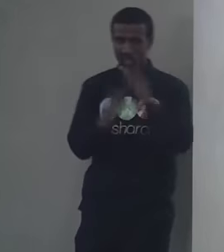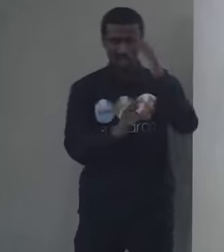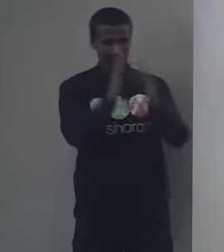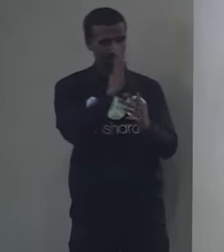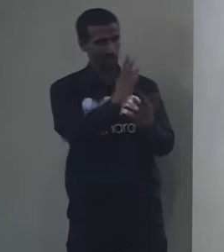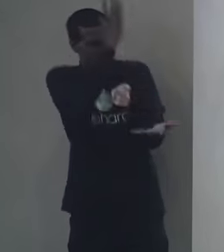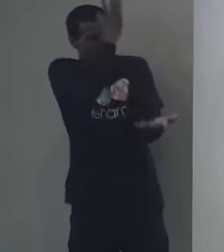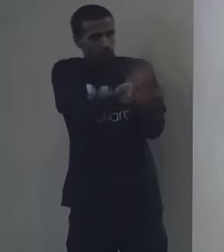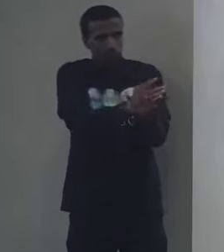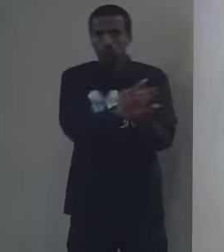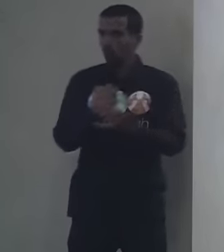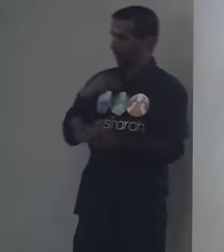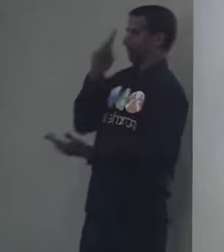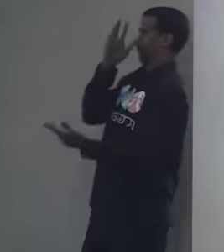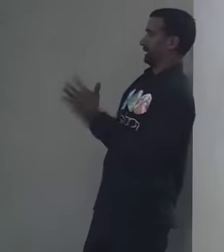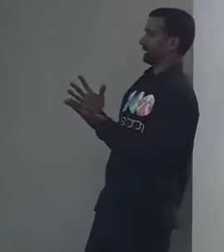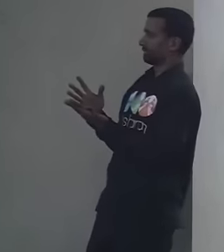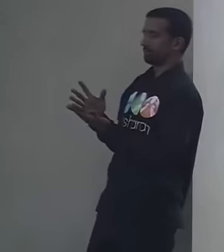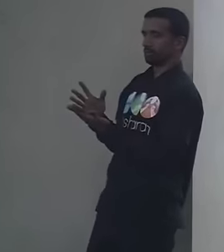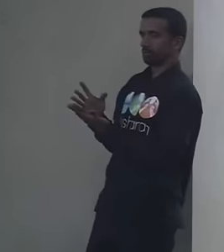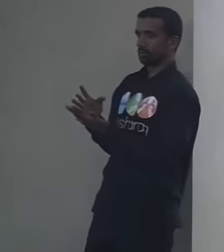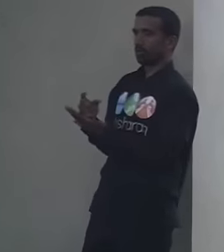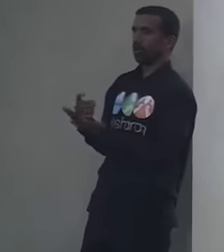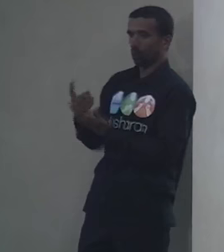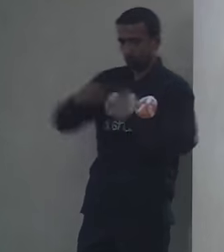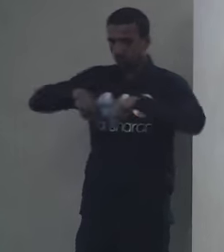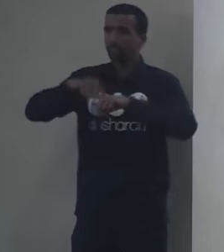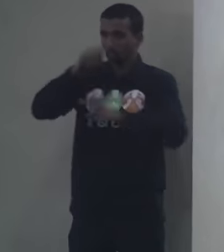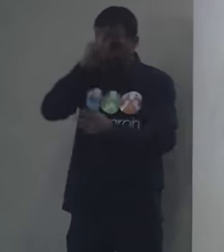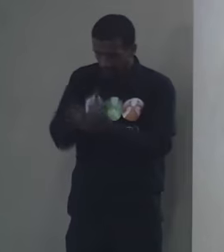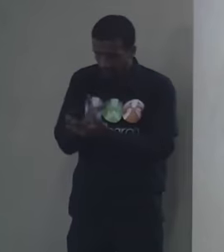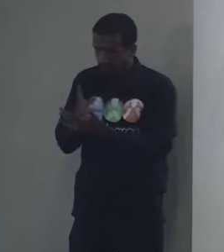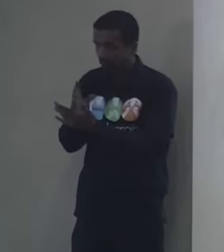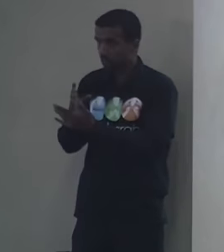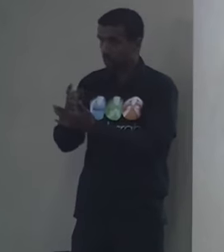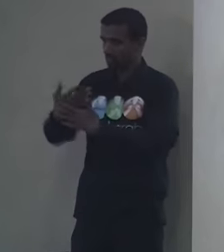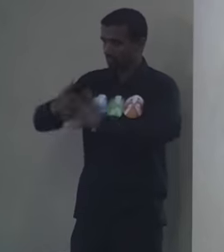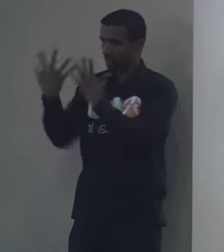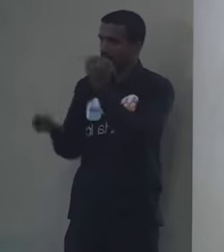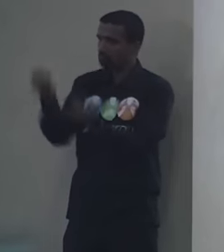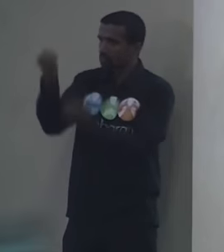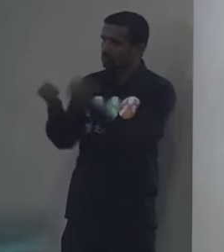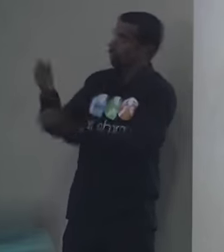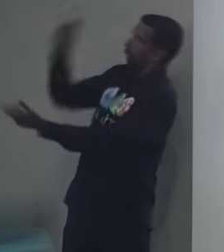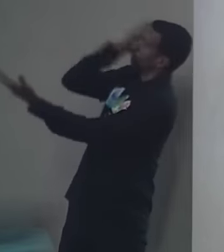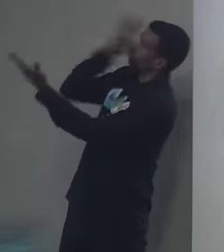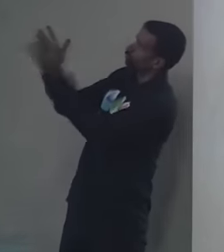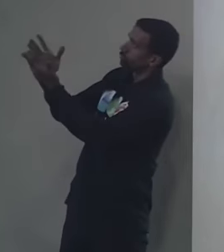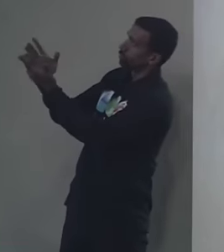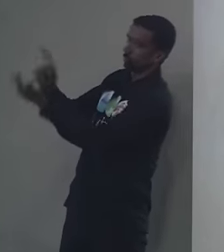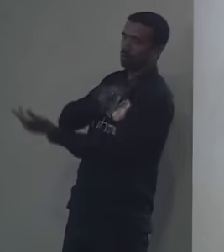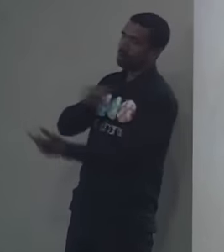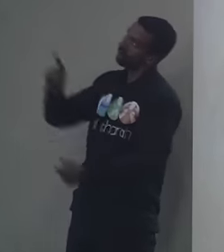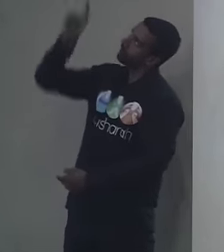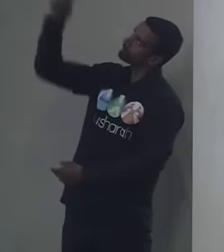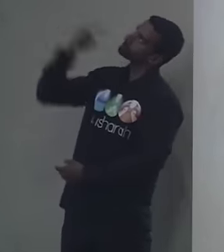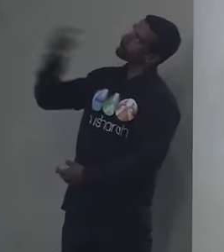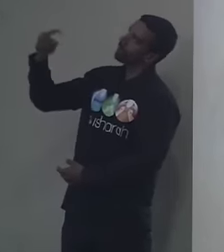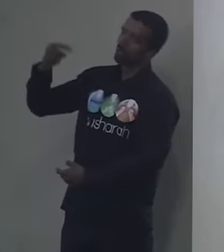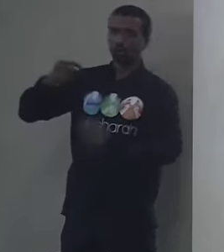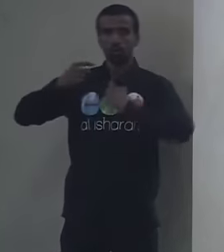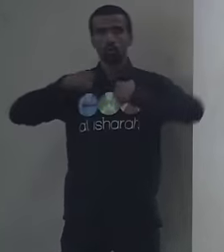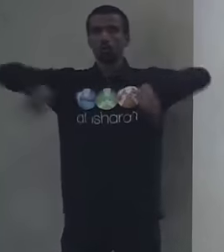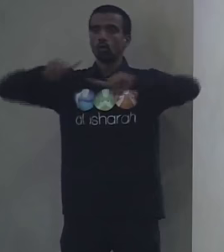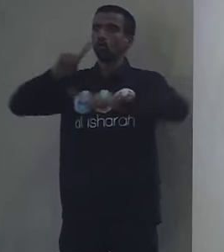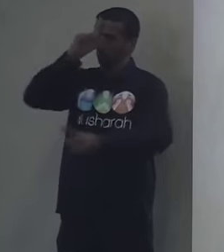That the next life is real. You could have arrived at that conclusion without having to seen it. How come you weren't willing to see? Why were